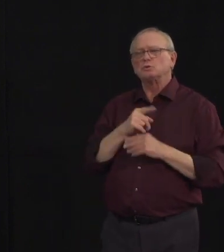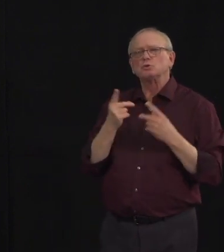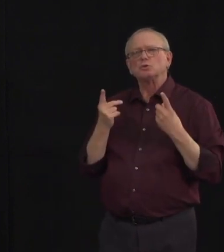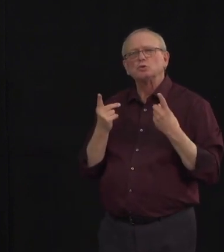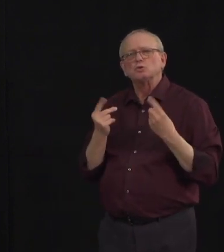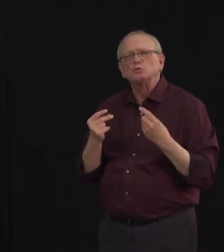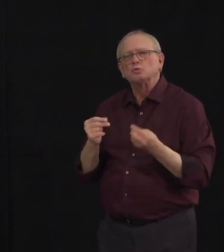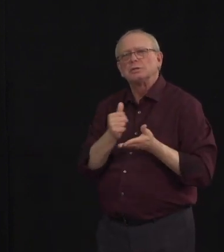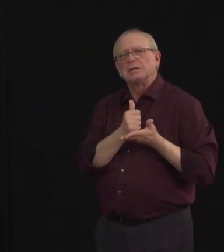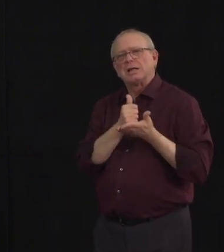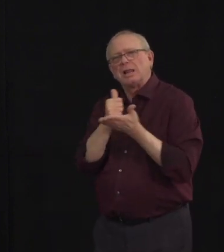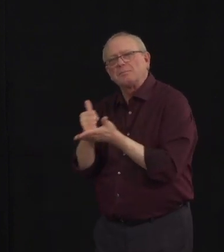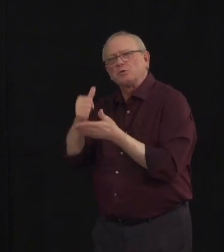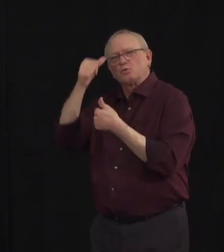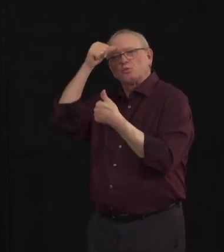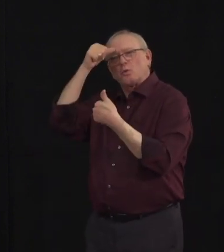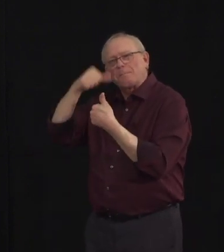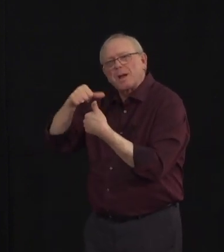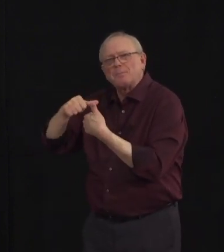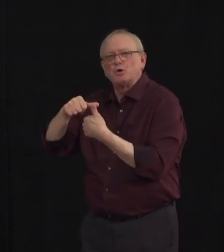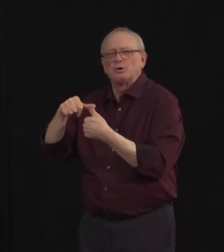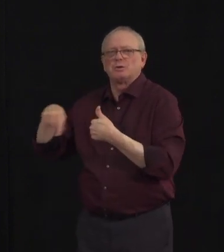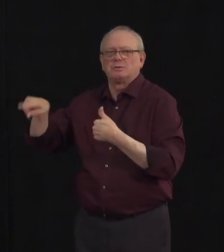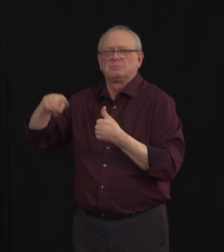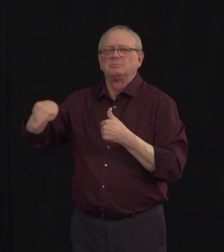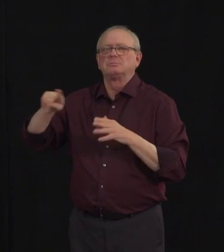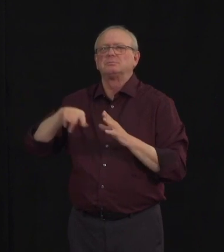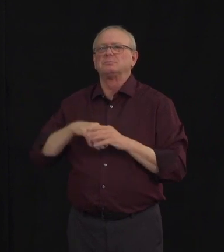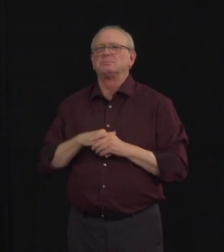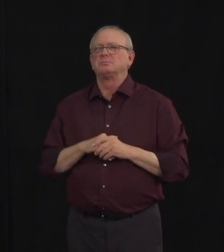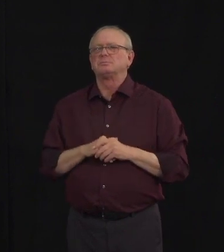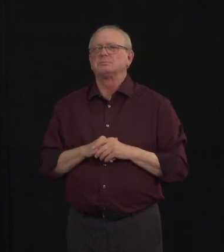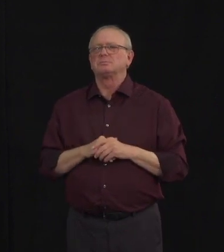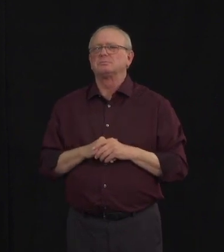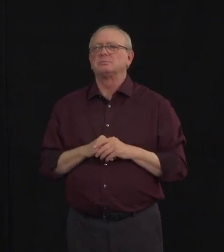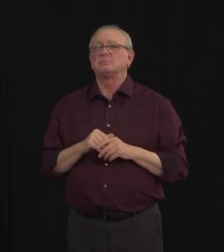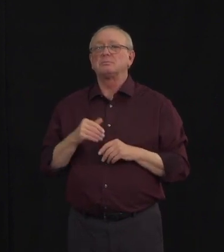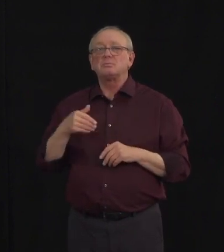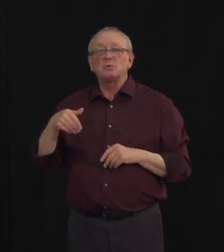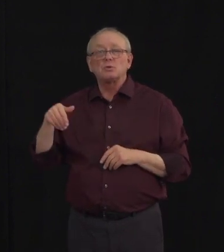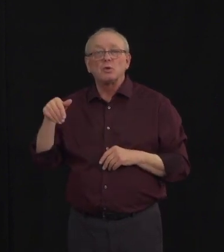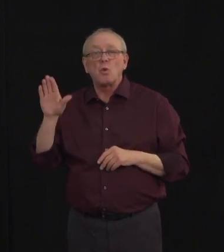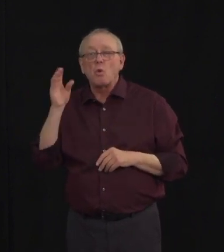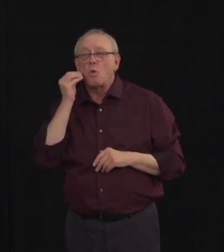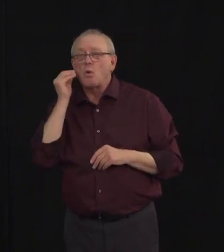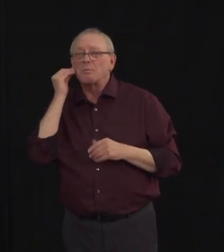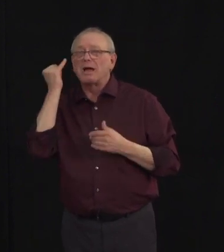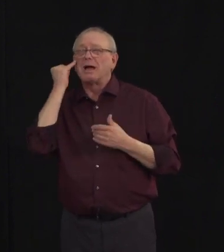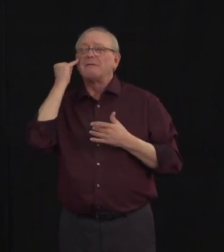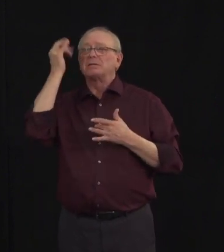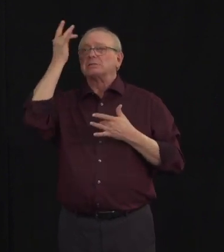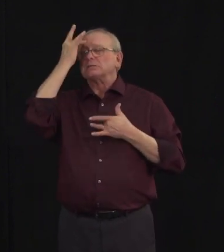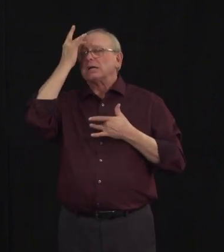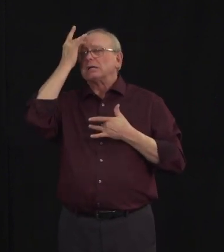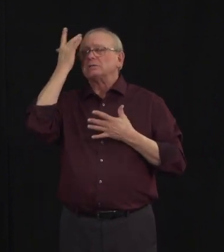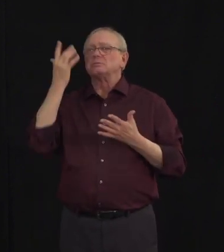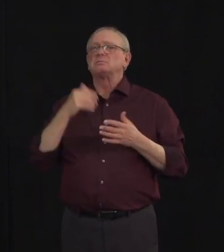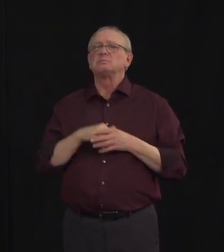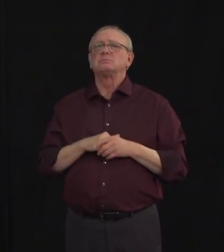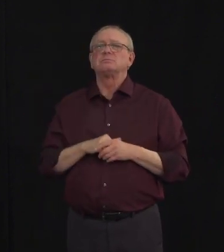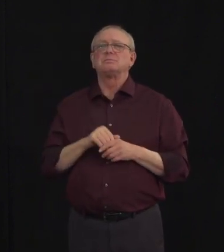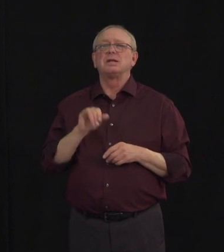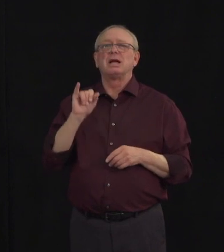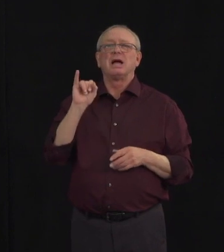remember if they're feeling ill, they should go home. They should not be in that retail environment. And if someone is actively